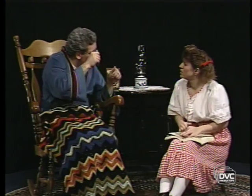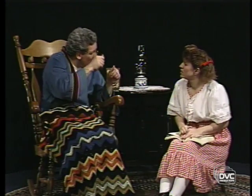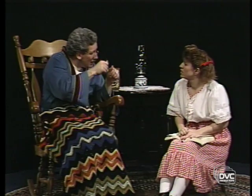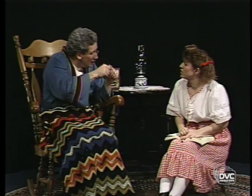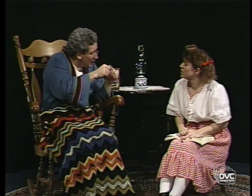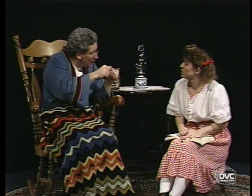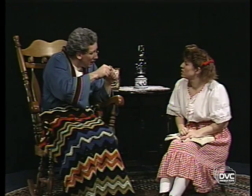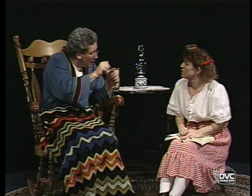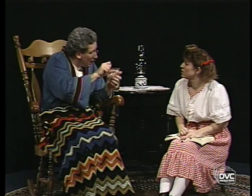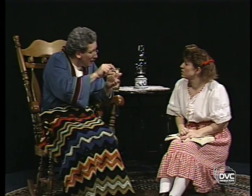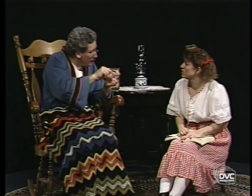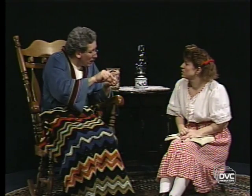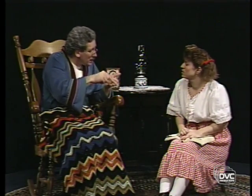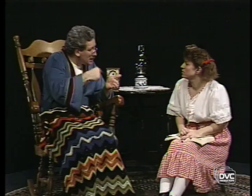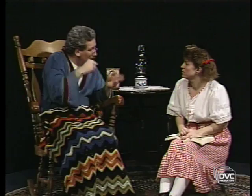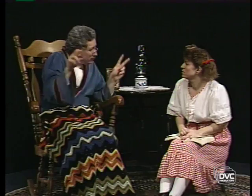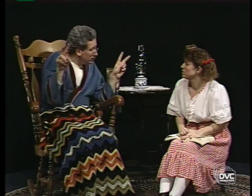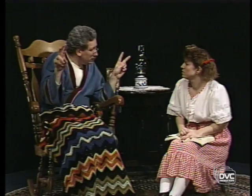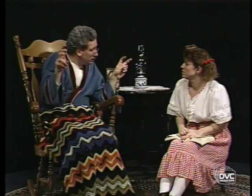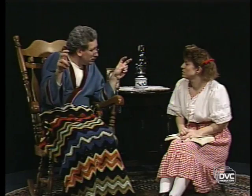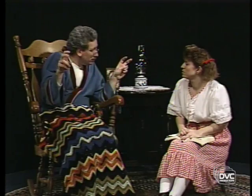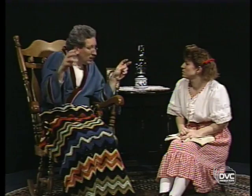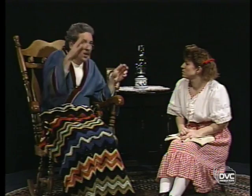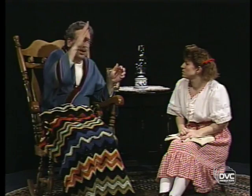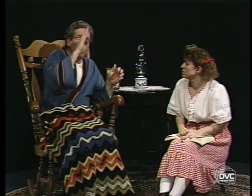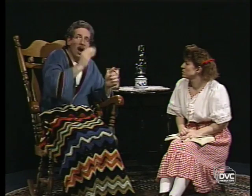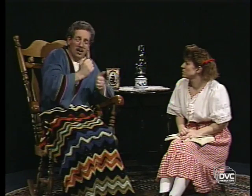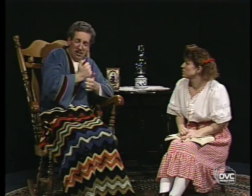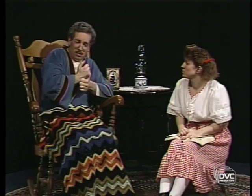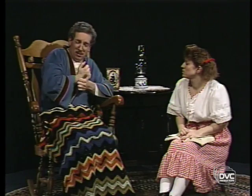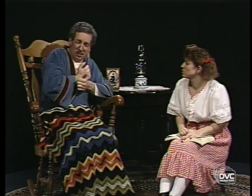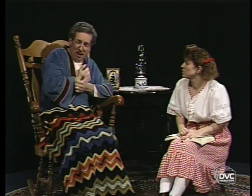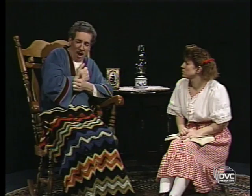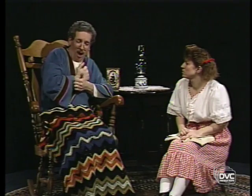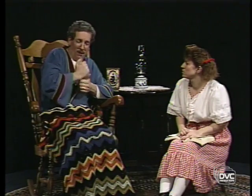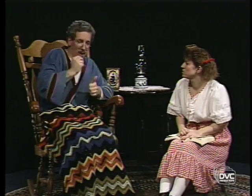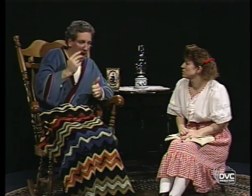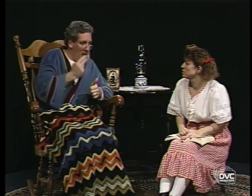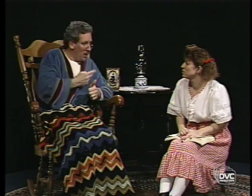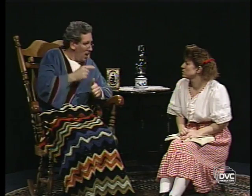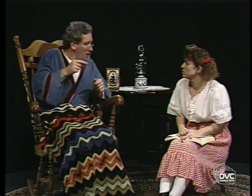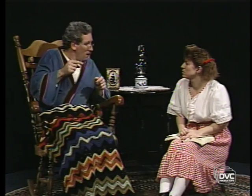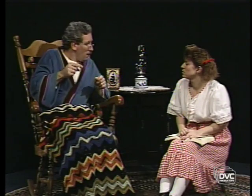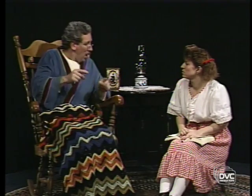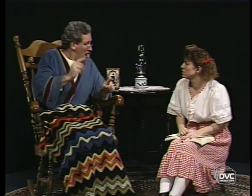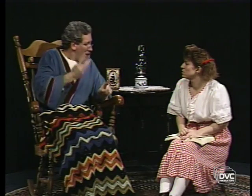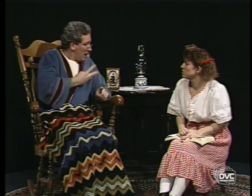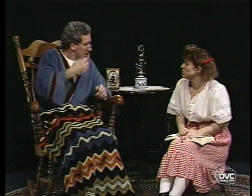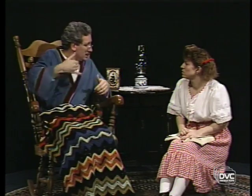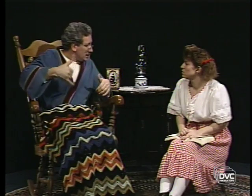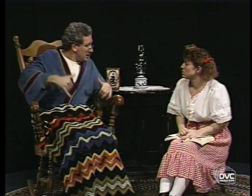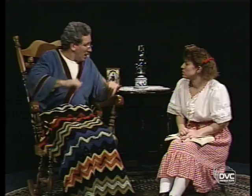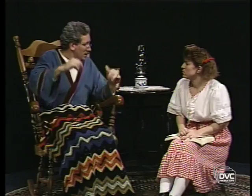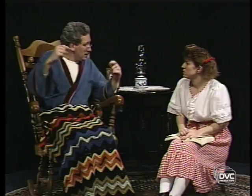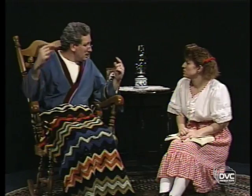never remember the verse Maggie God showed his love for us while we were